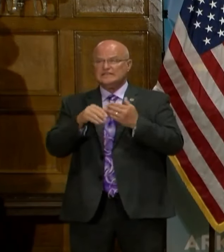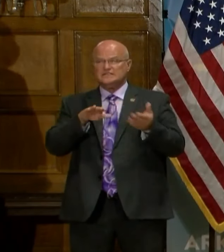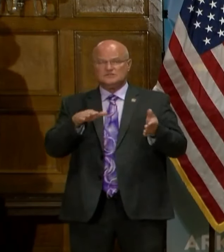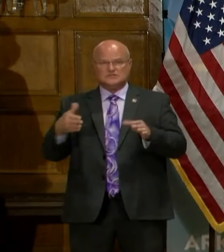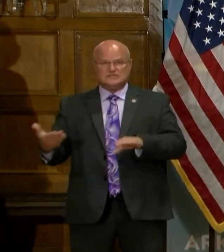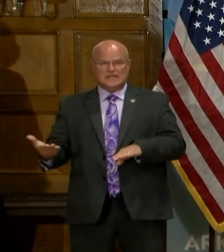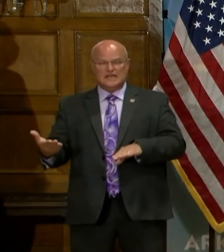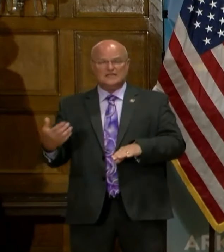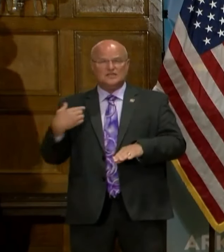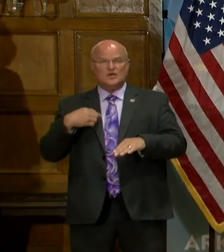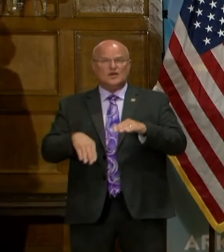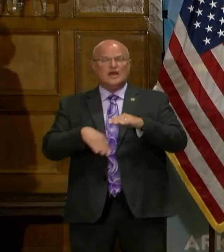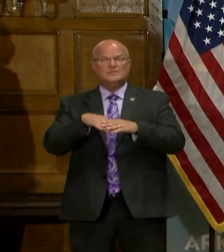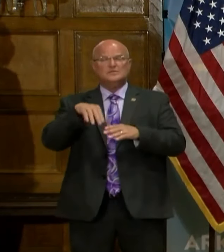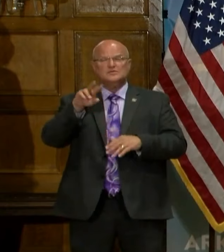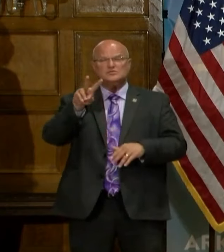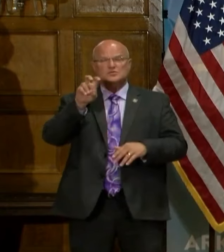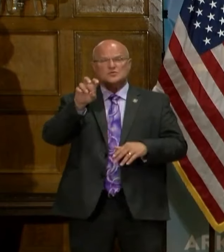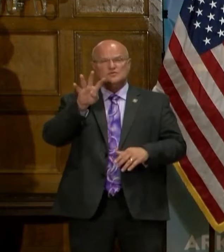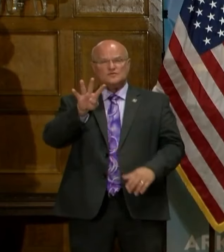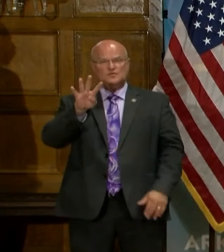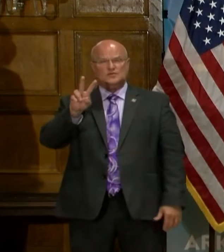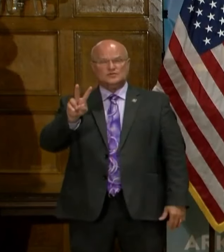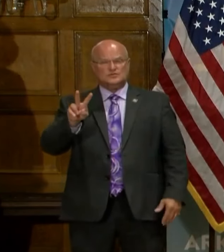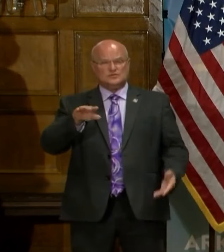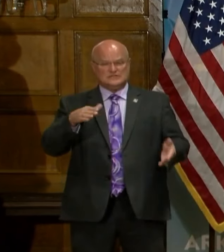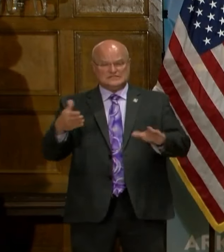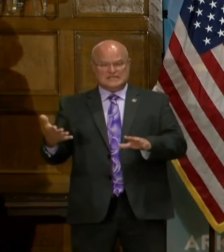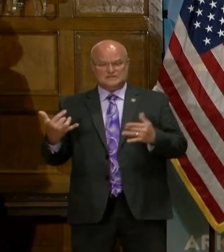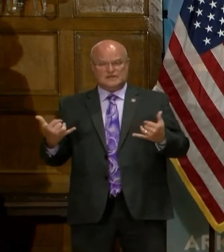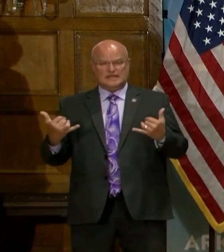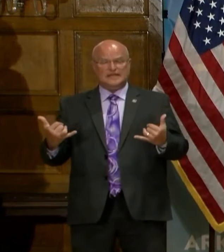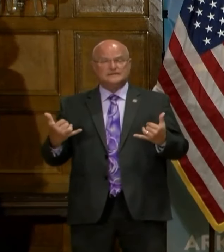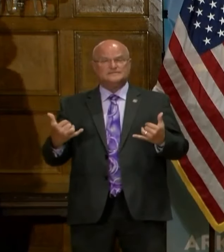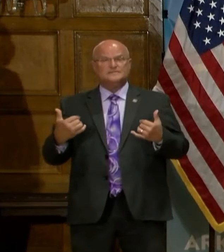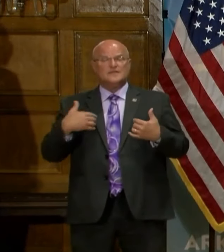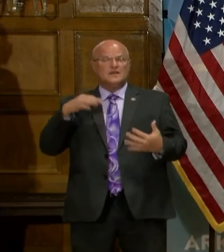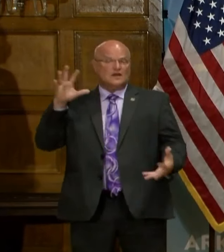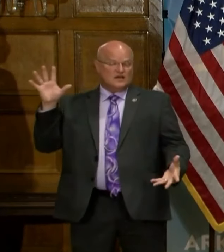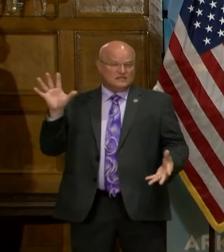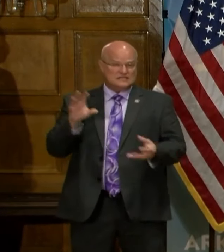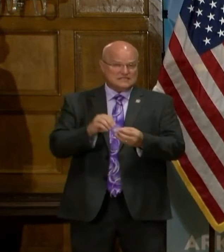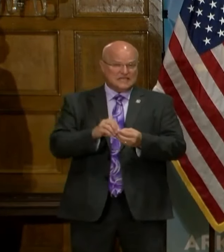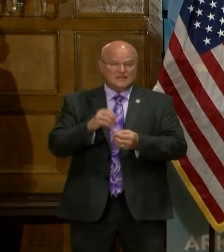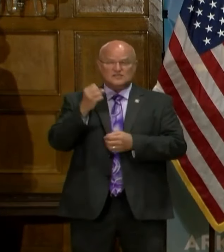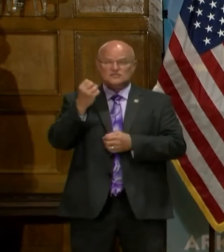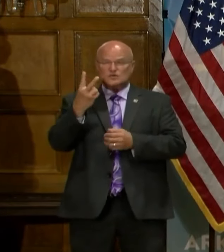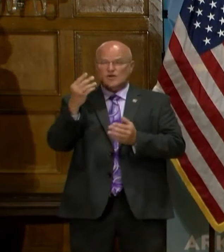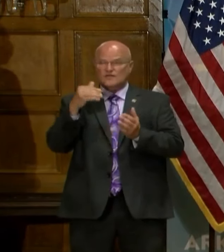deaths, so we're up to 242. We have had a total of